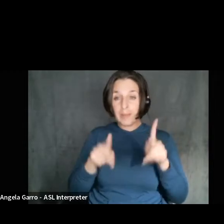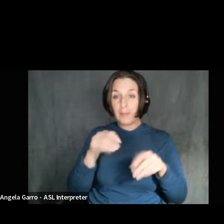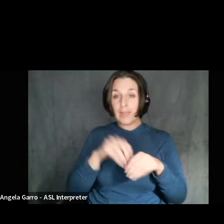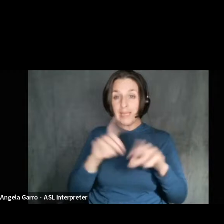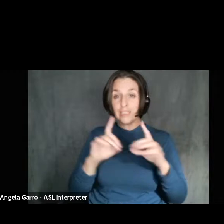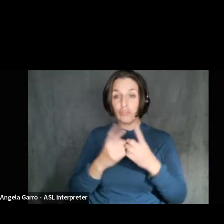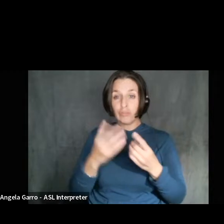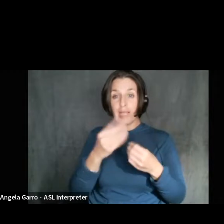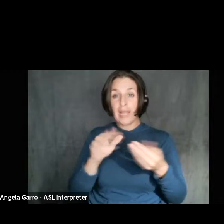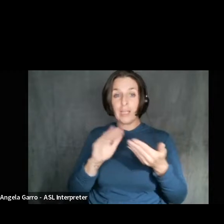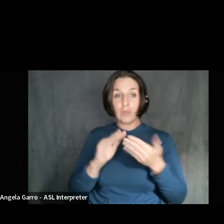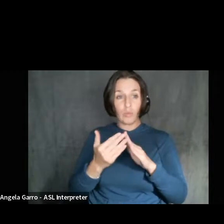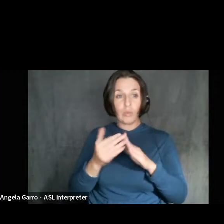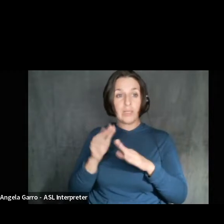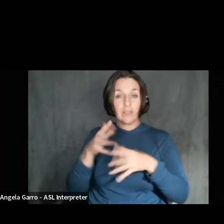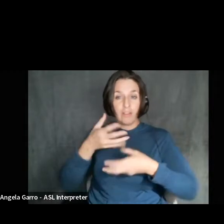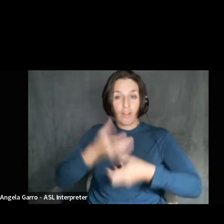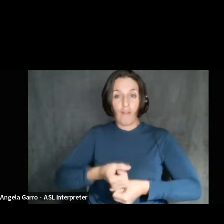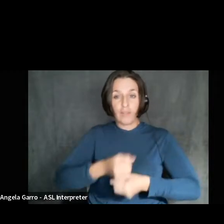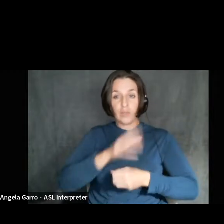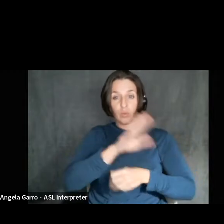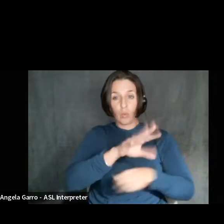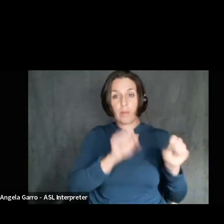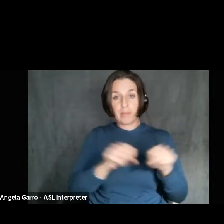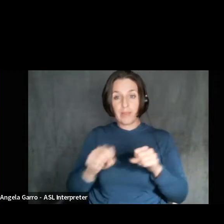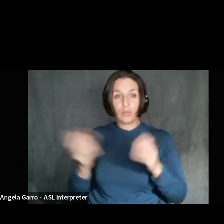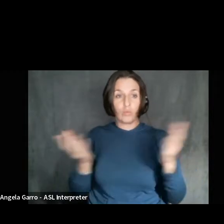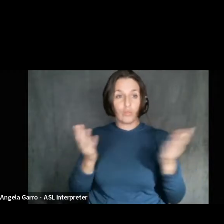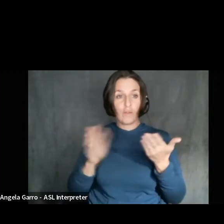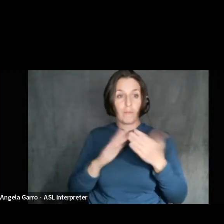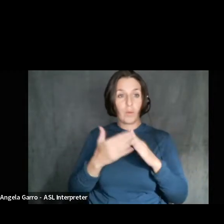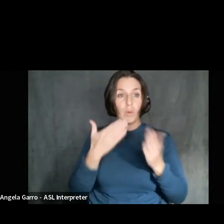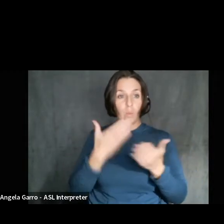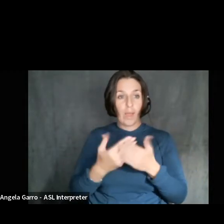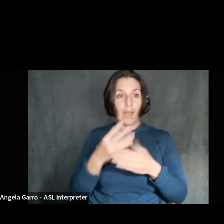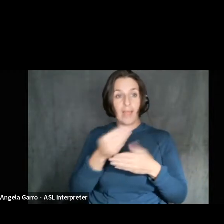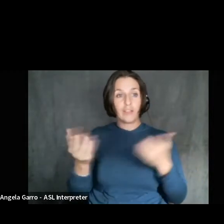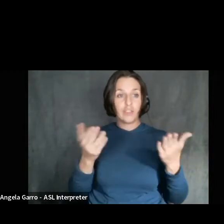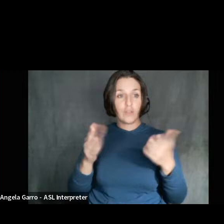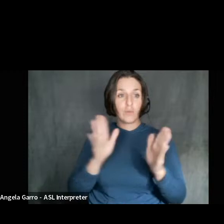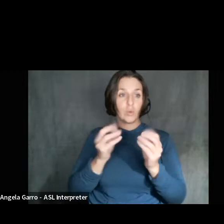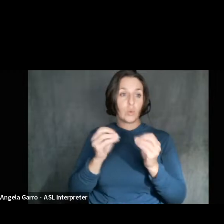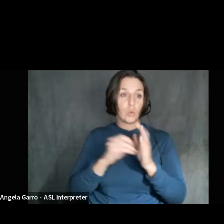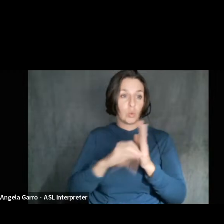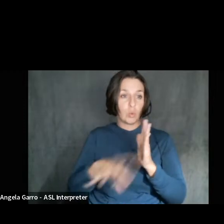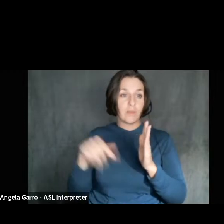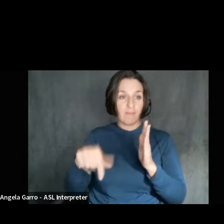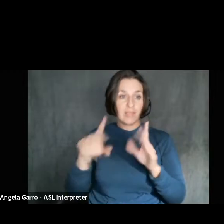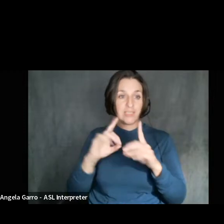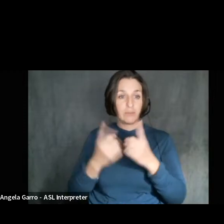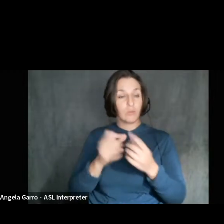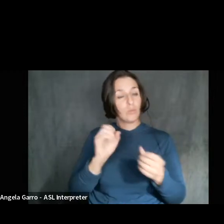community's confidence in your ability to serve the community well and serve the students of this district. So congratulations.